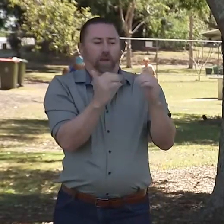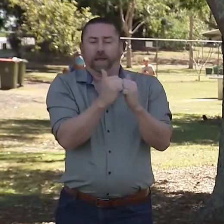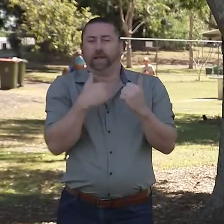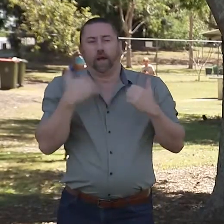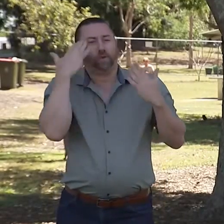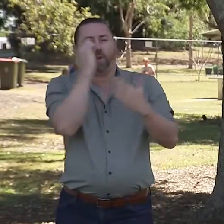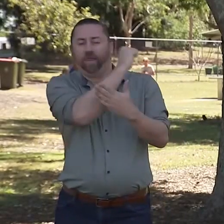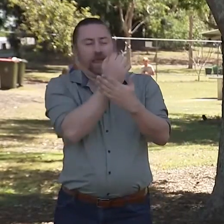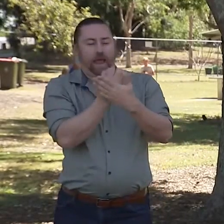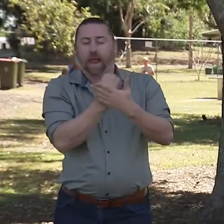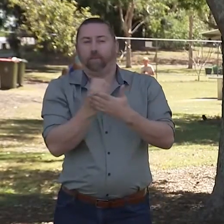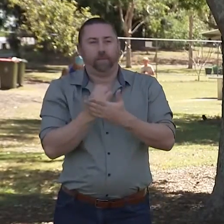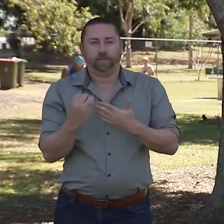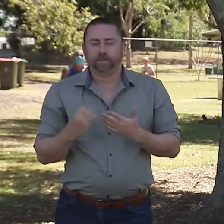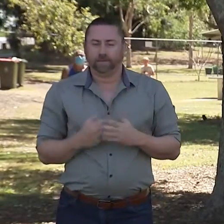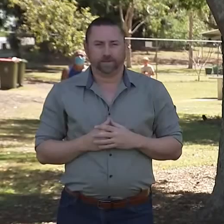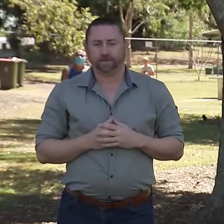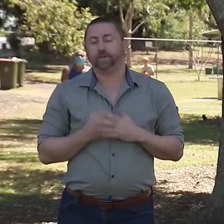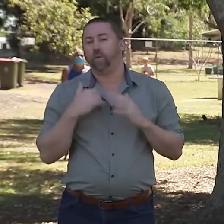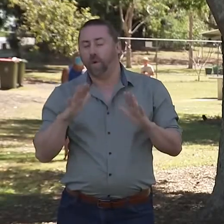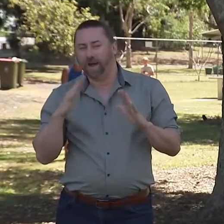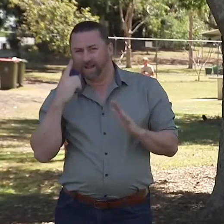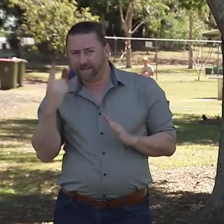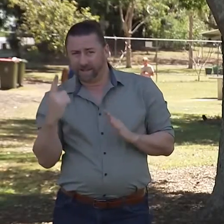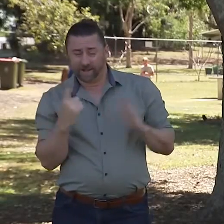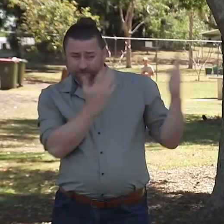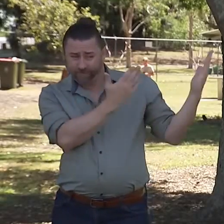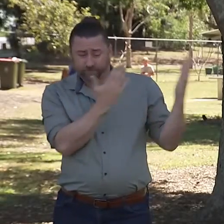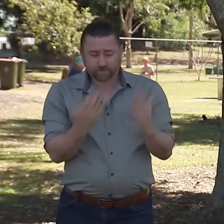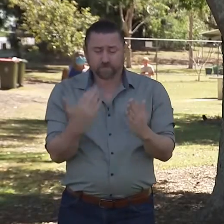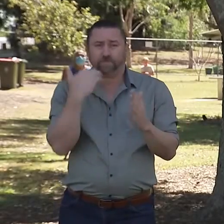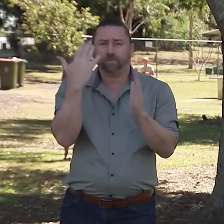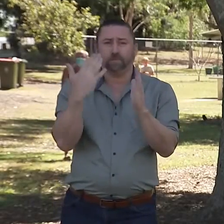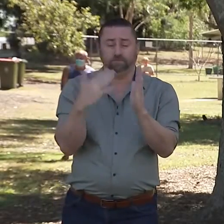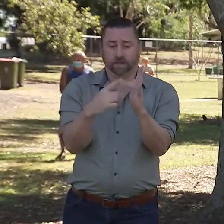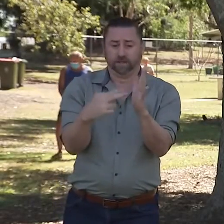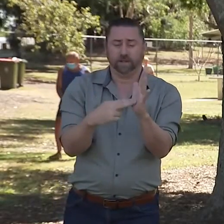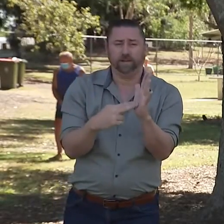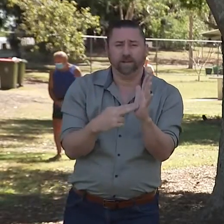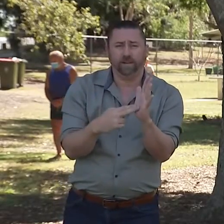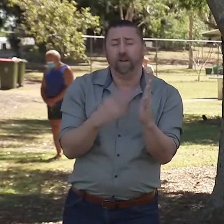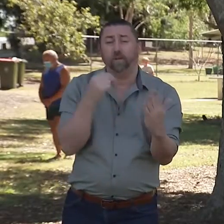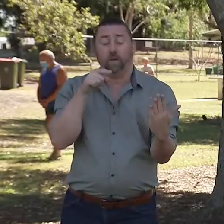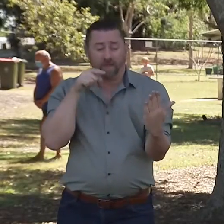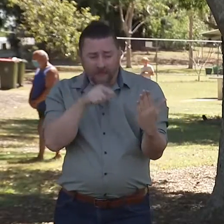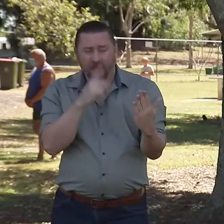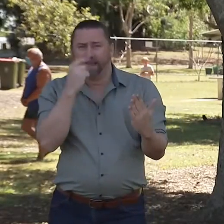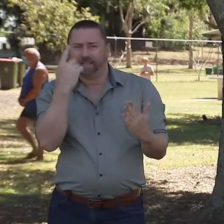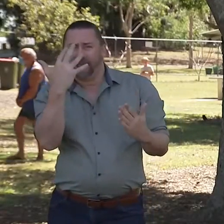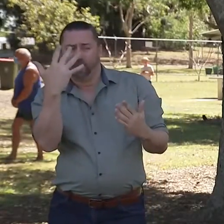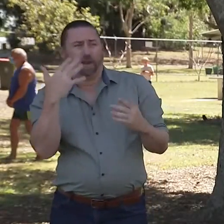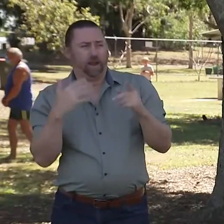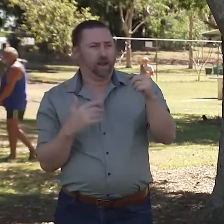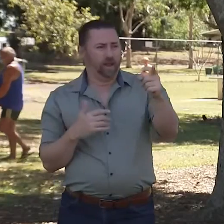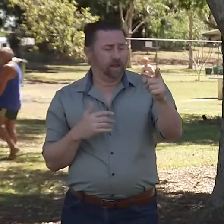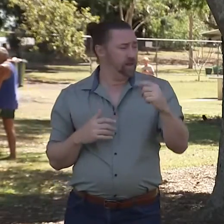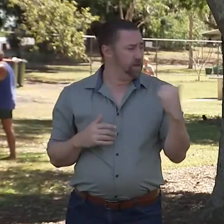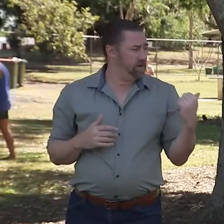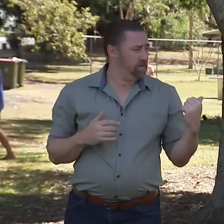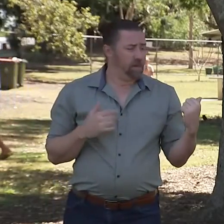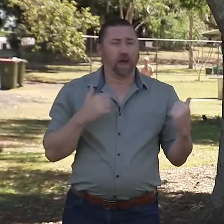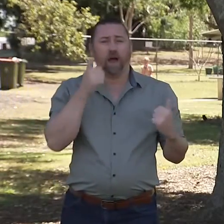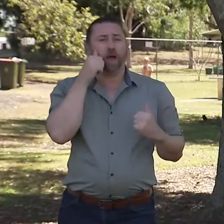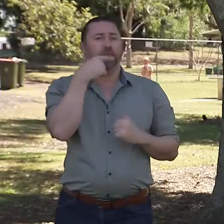weekend, and so we'll get that data on Monday and be able to see it. But they're also 2